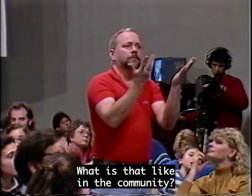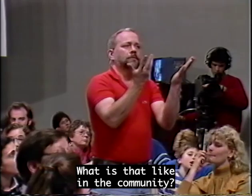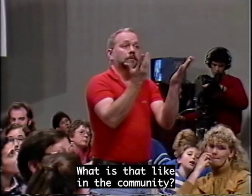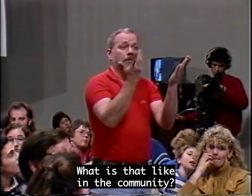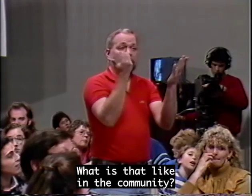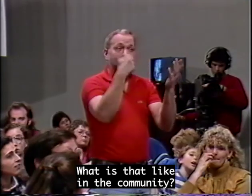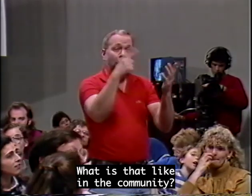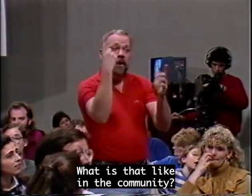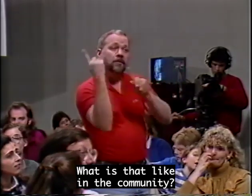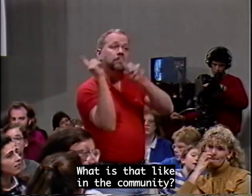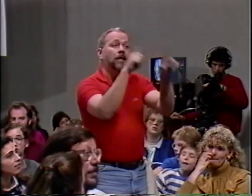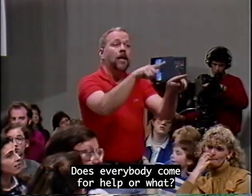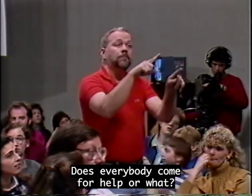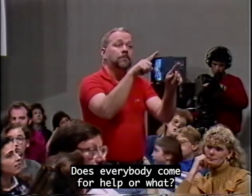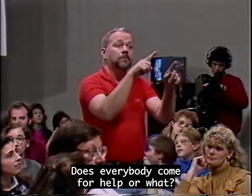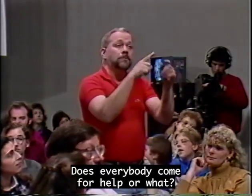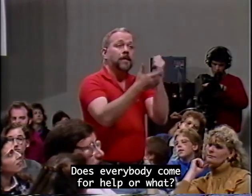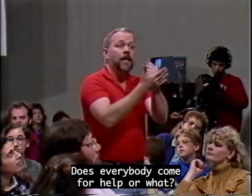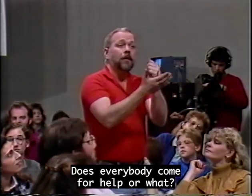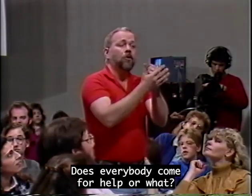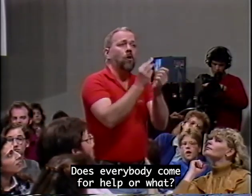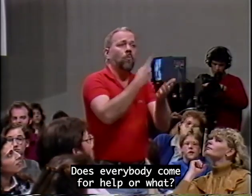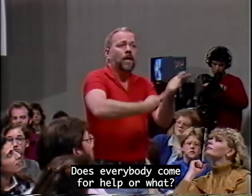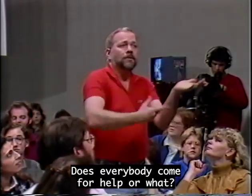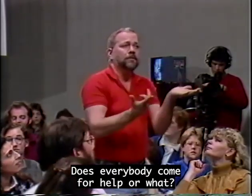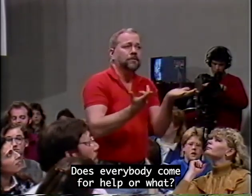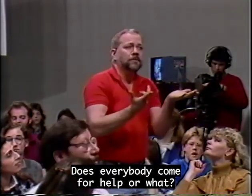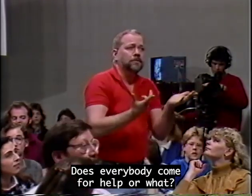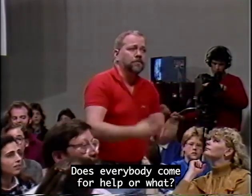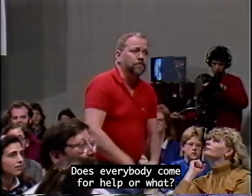in the community? Does everybody come for help or what?